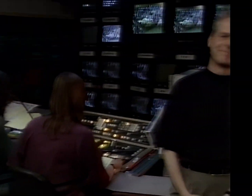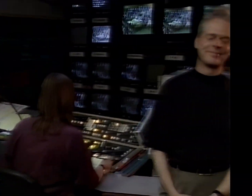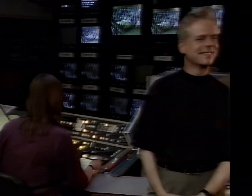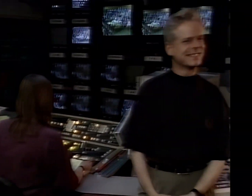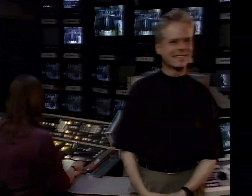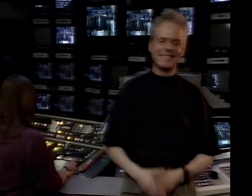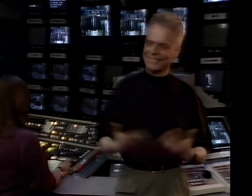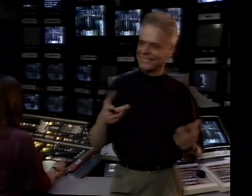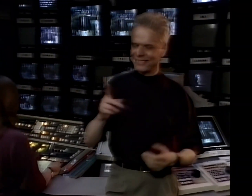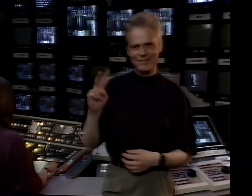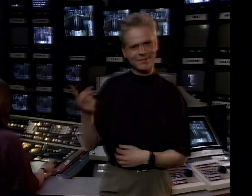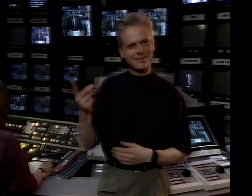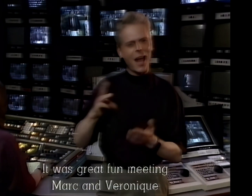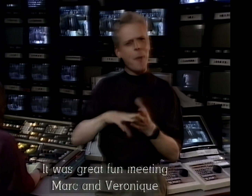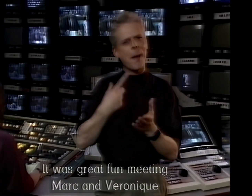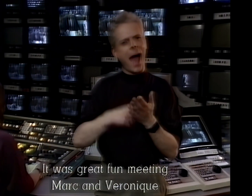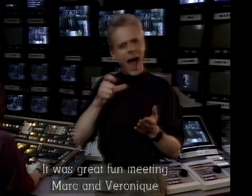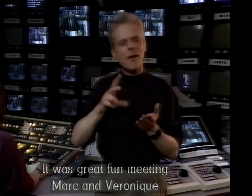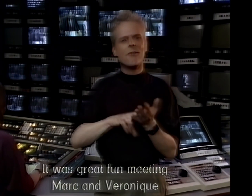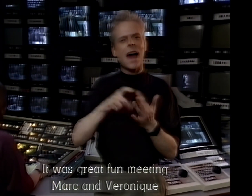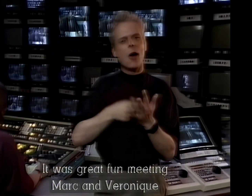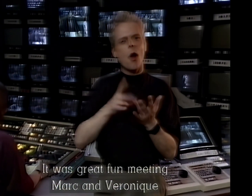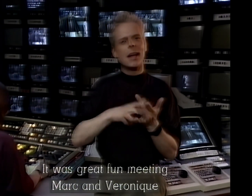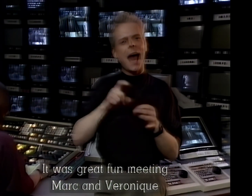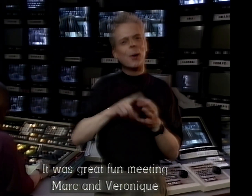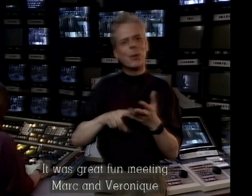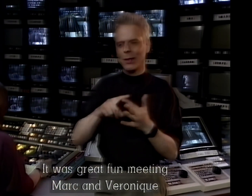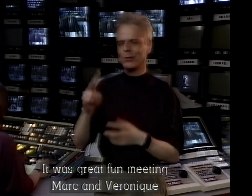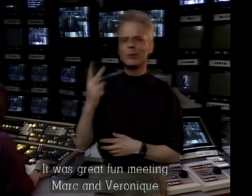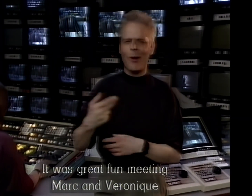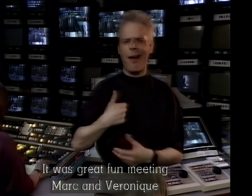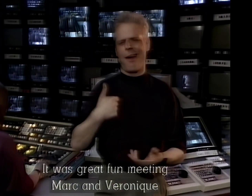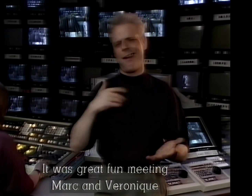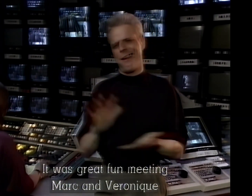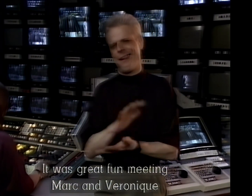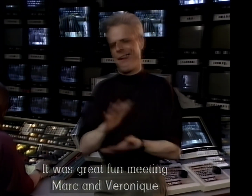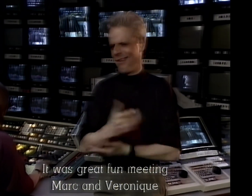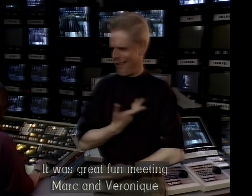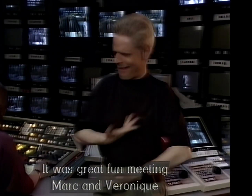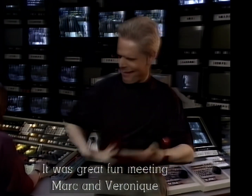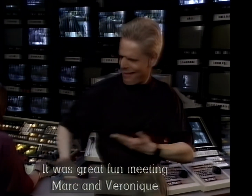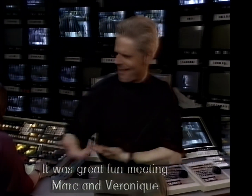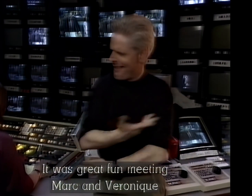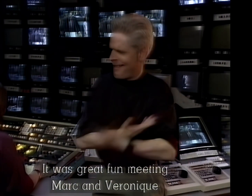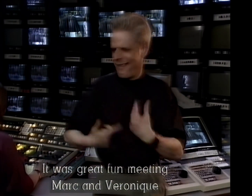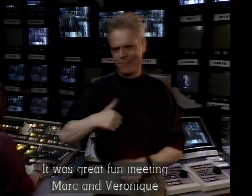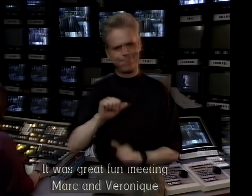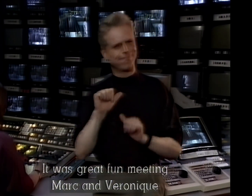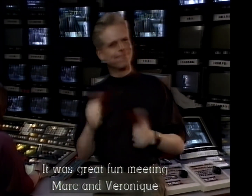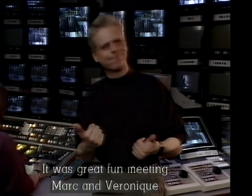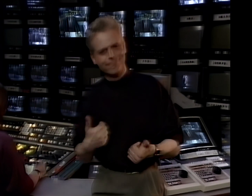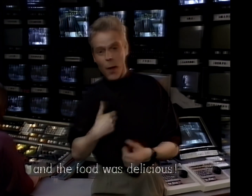Madam Speaker, what changes in the law is It really was great fun meeting Mark and Veronique, and the food was delicious.